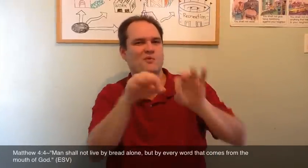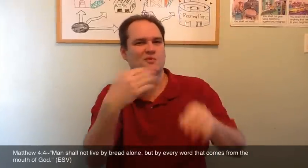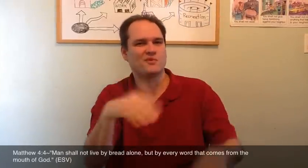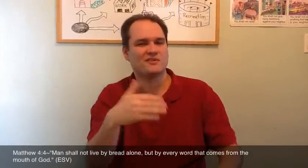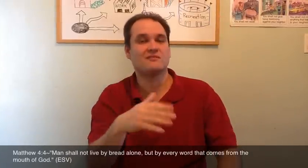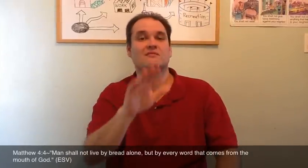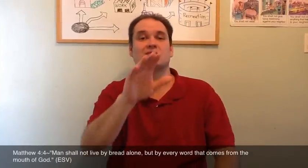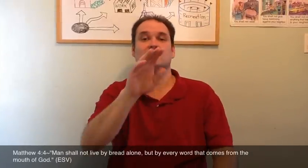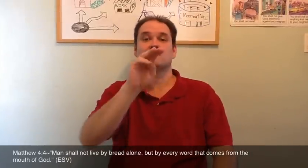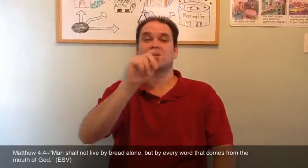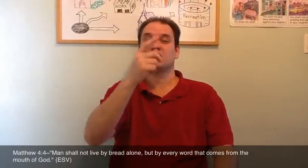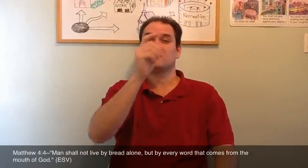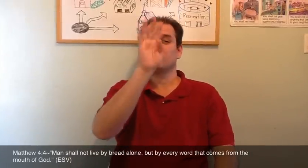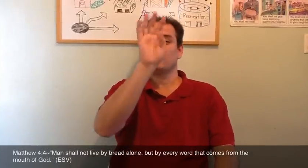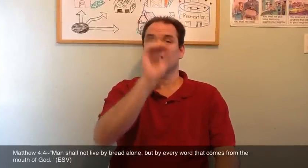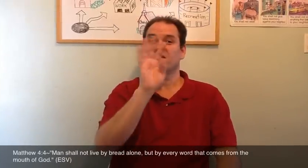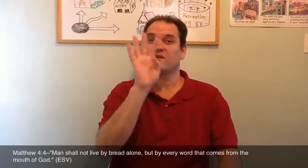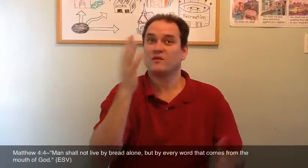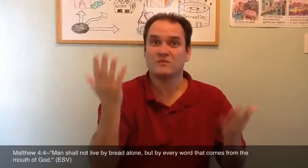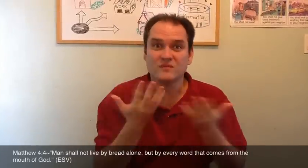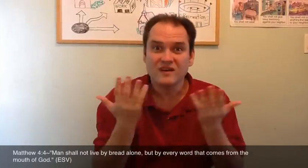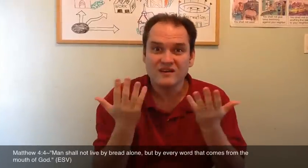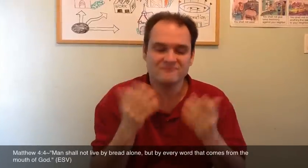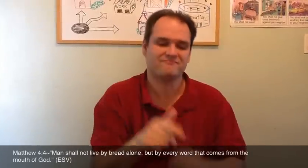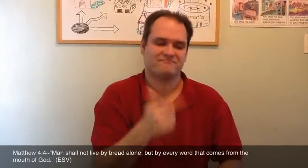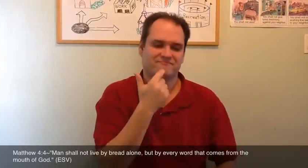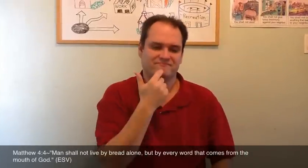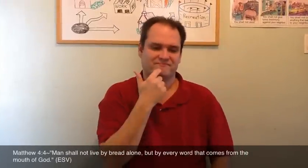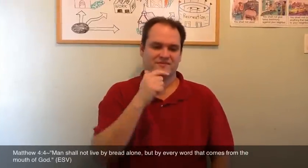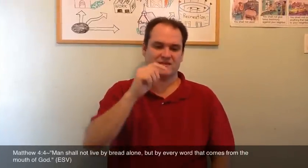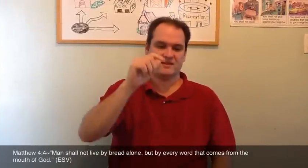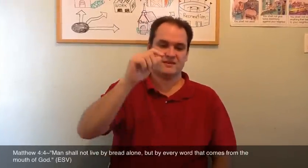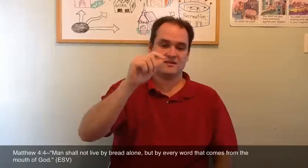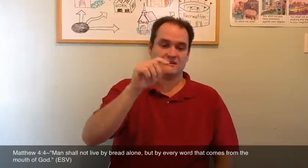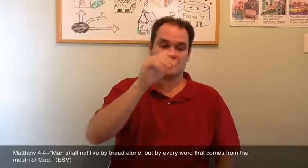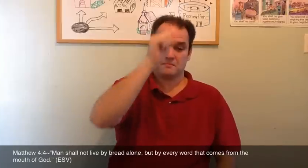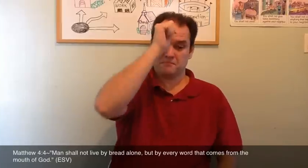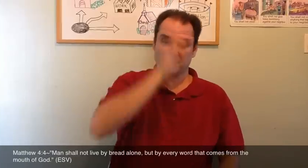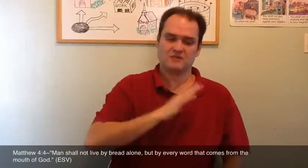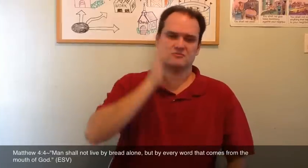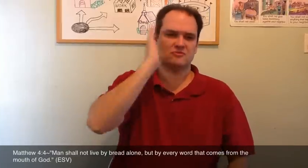God. You know, I do these vlogs because I want to see you all know Jesus.